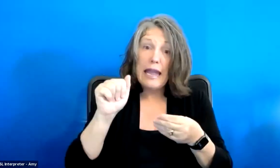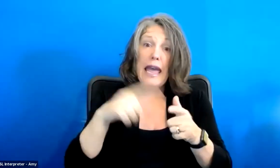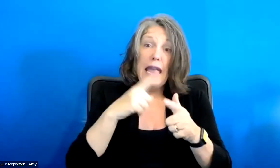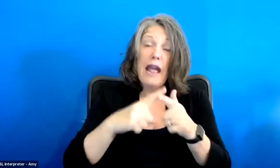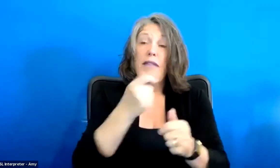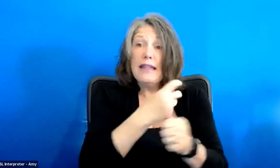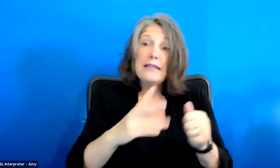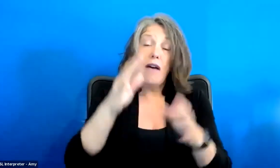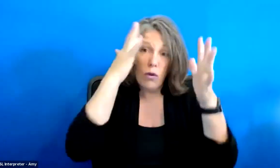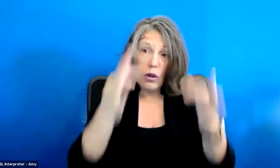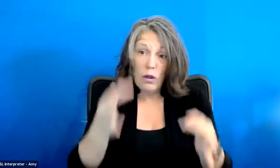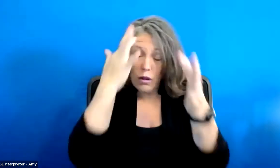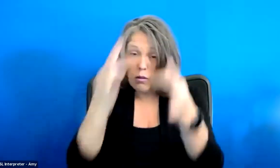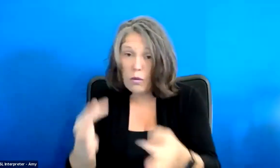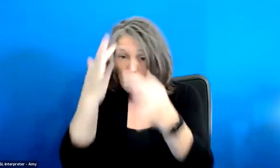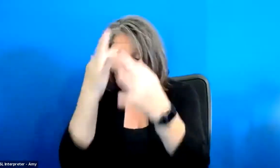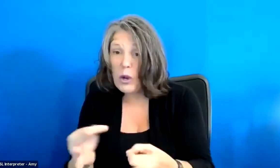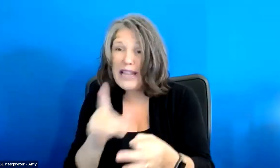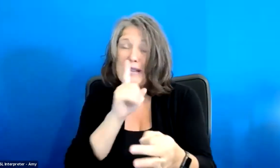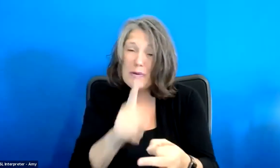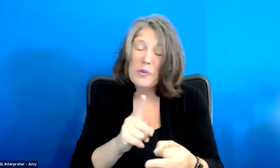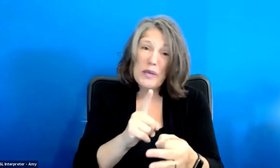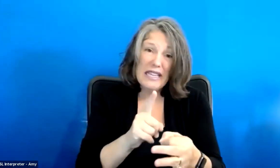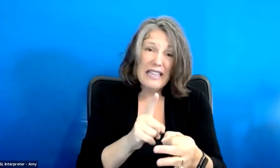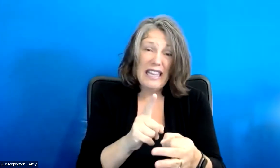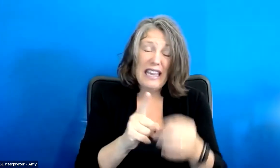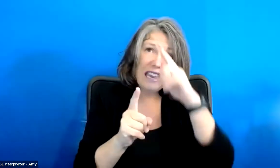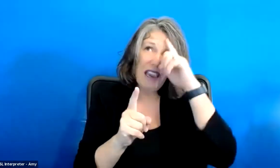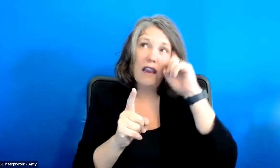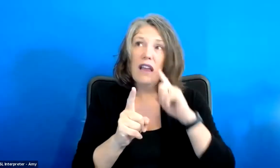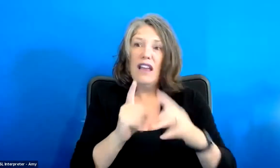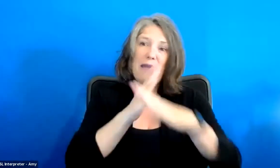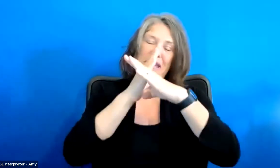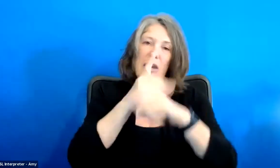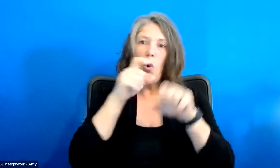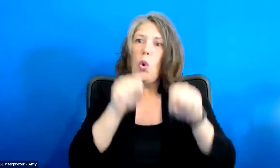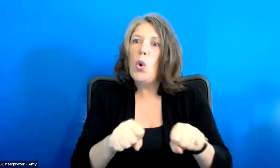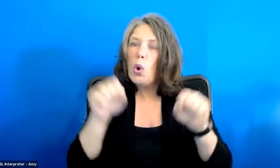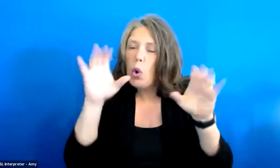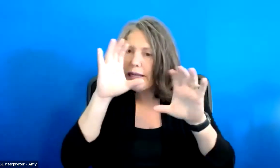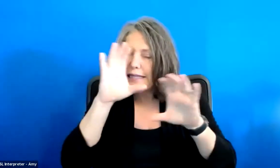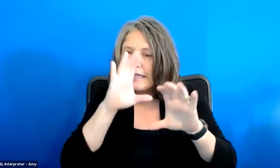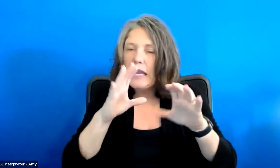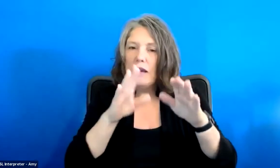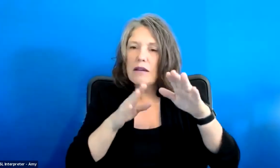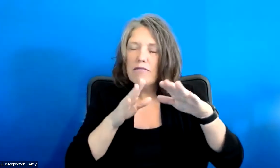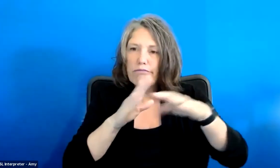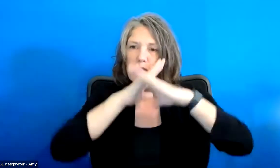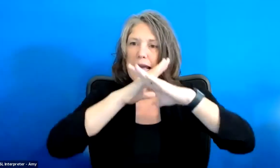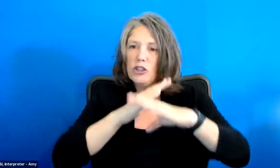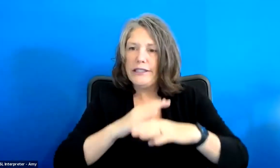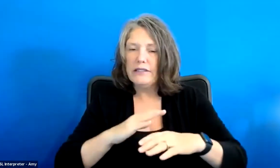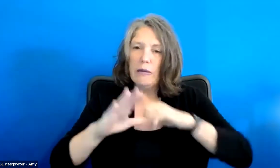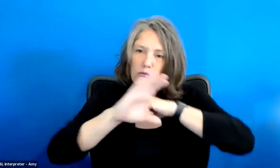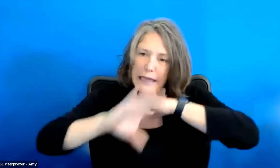rulings really impeded who could seek protection under the ADA. So that's mainly what the